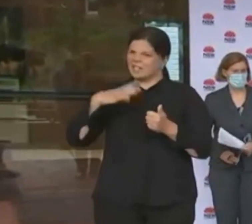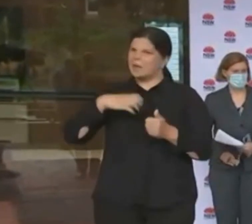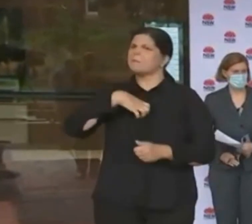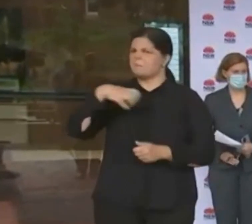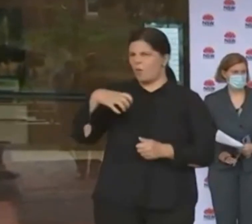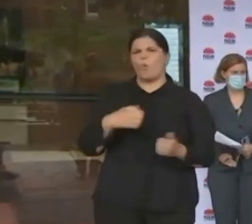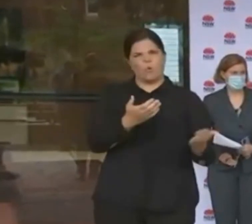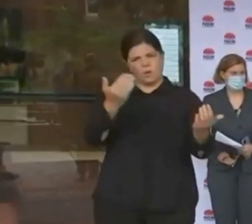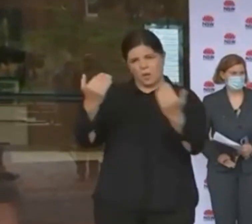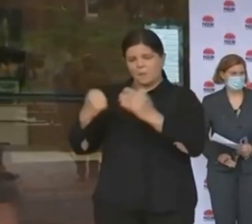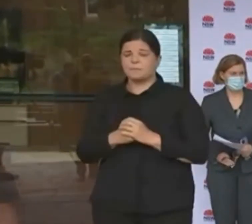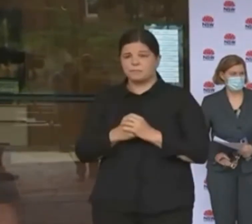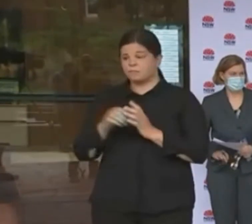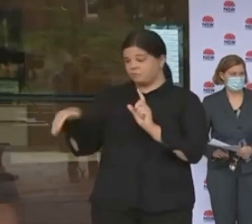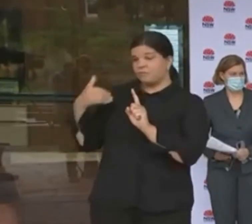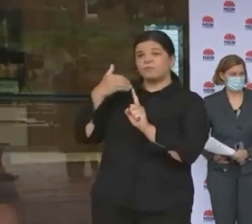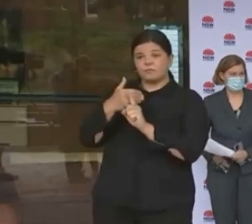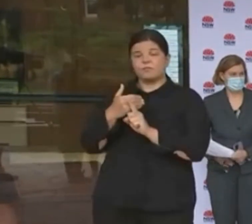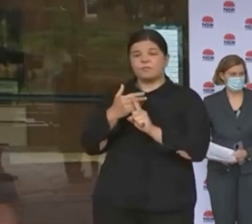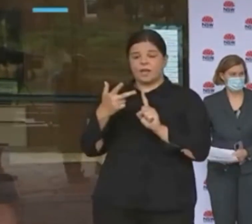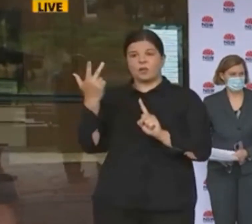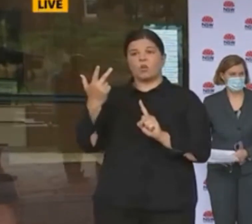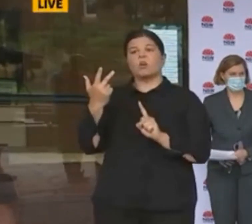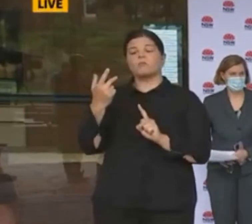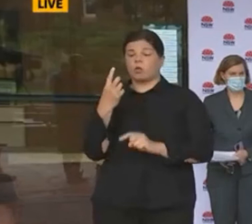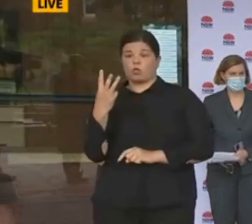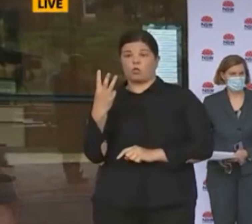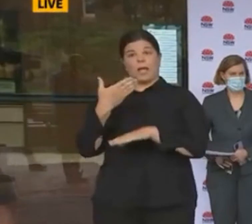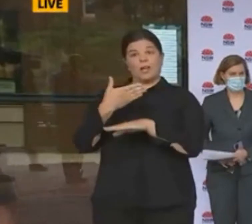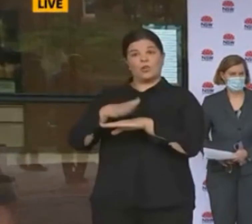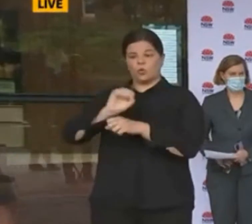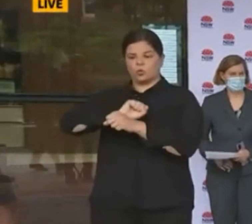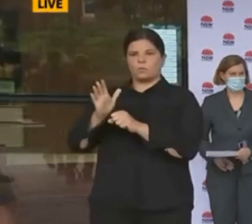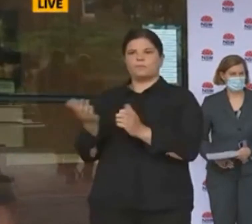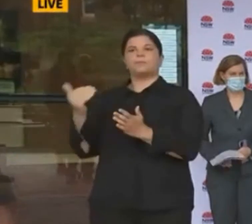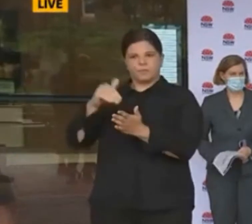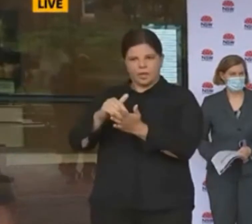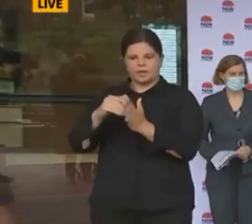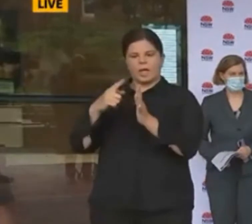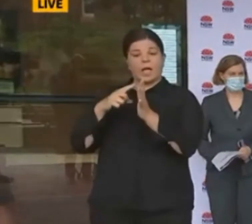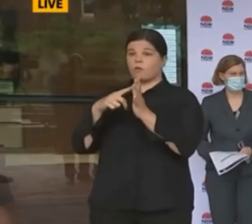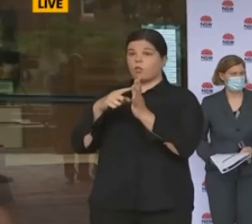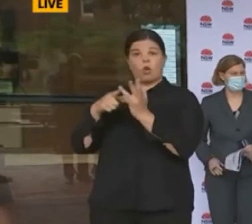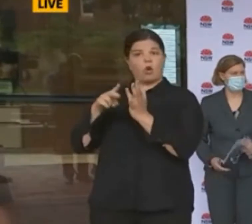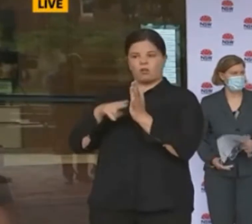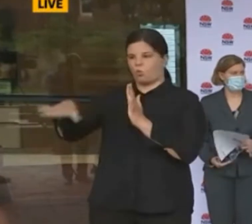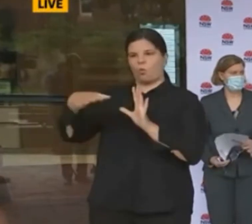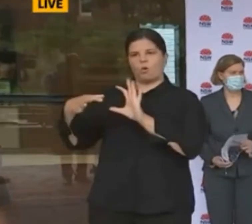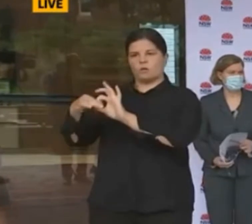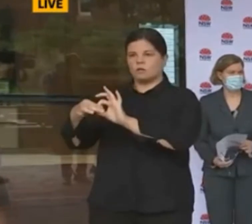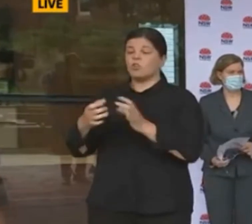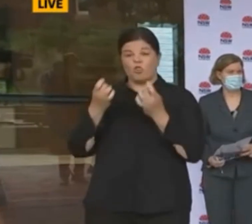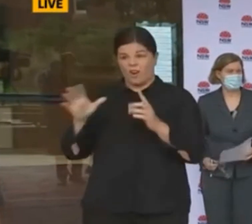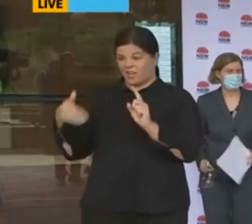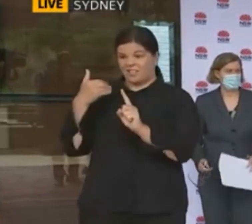testing numbers. Overnight to 8 p.m, we had 3 cases, all of which are directly linked to the Avalon cluster, all of which are already in